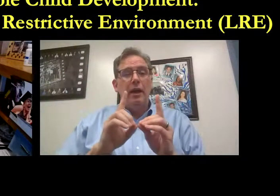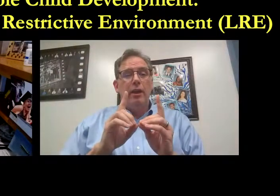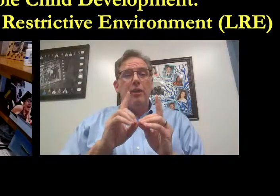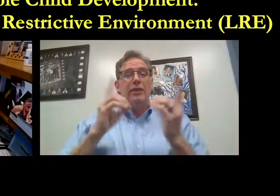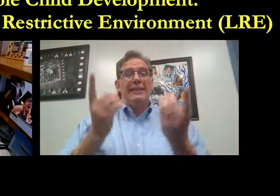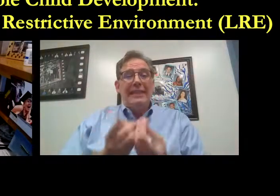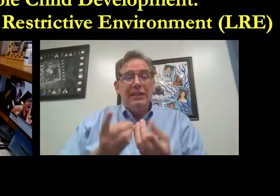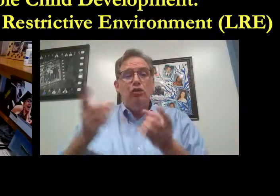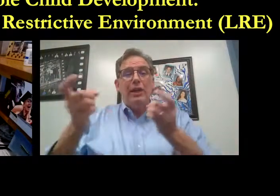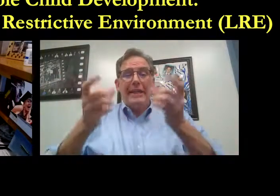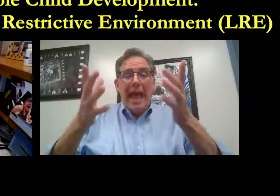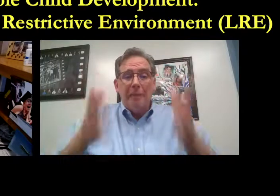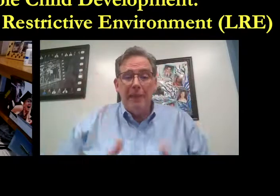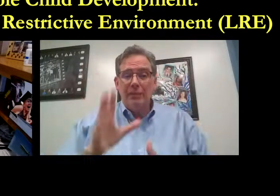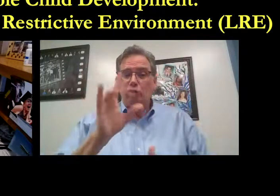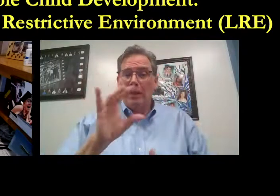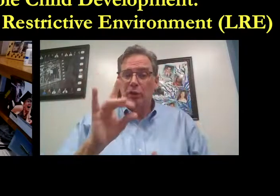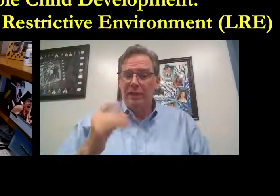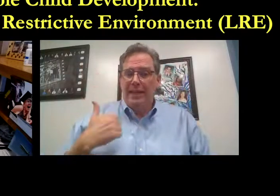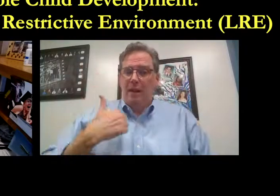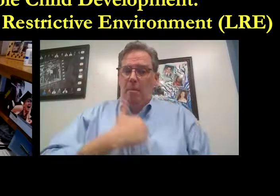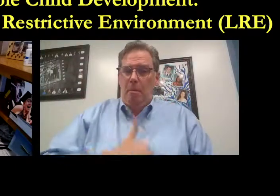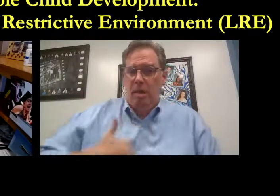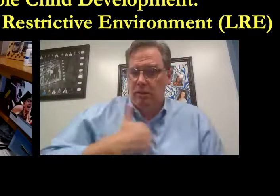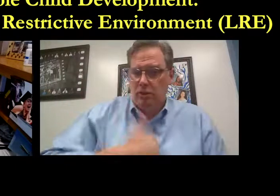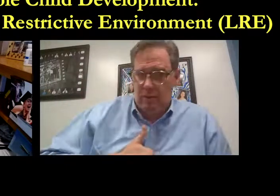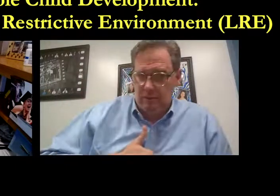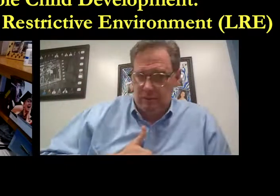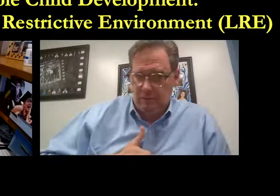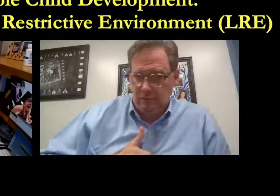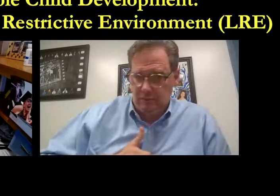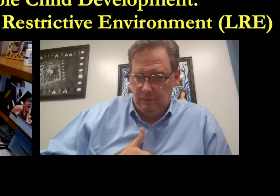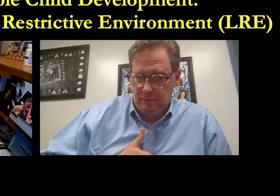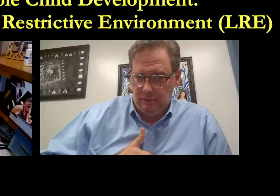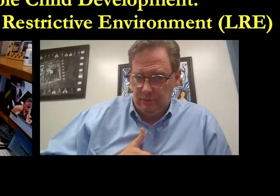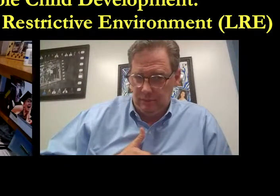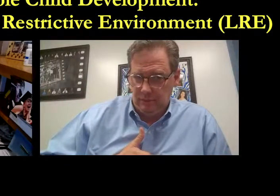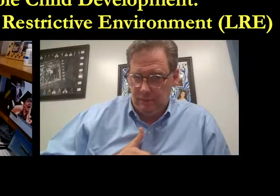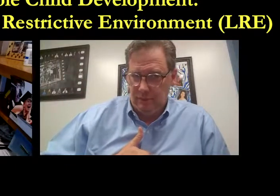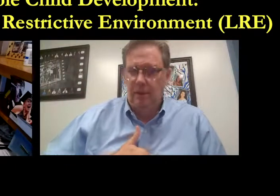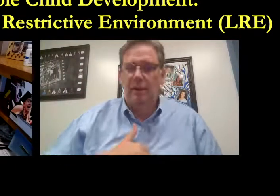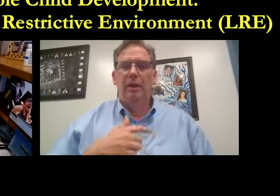So that was my reply. The district